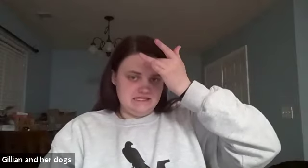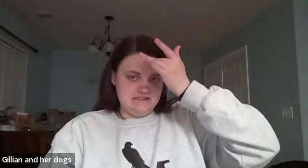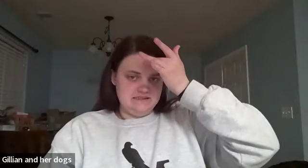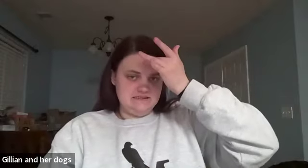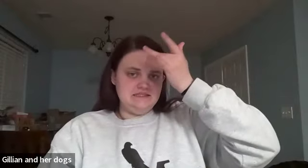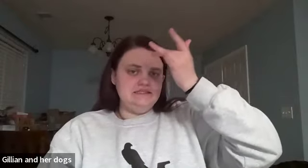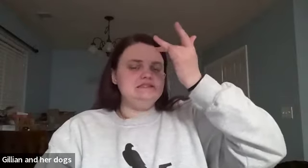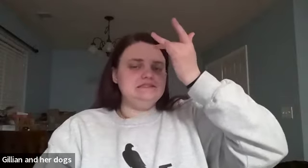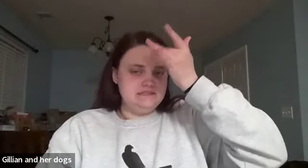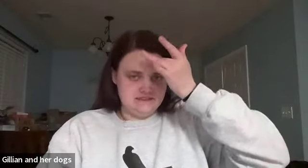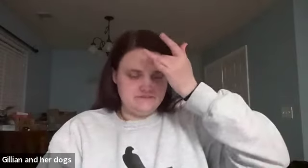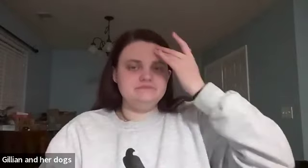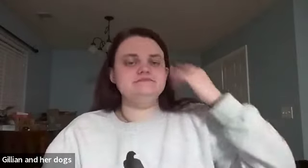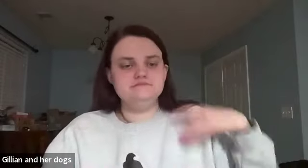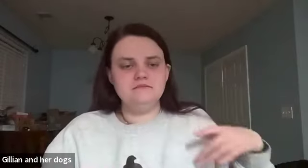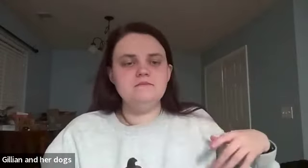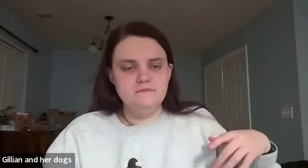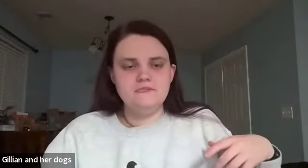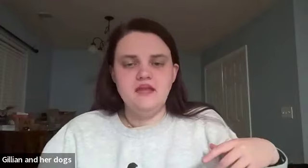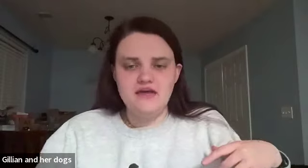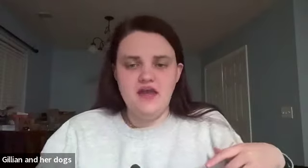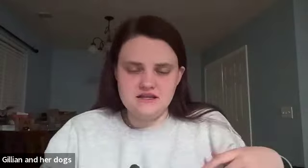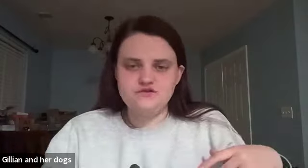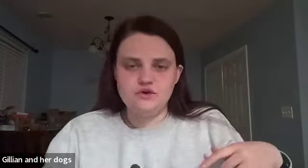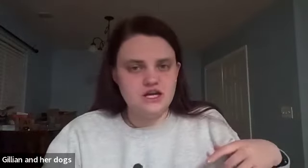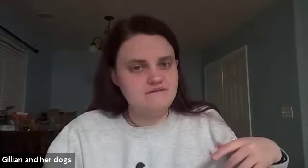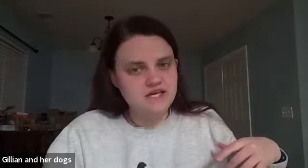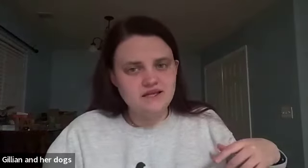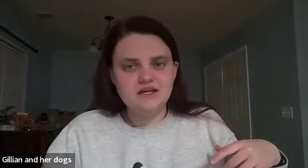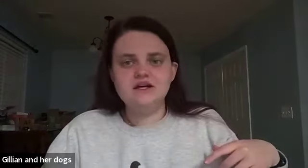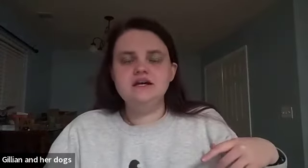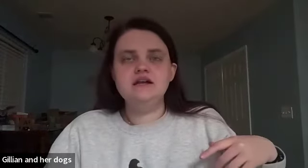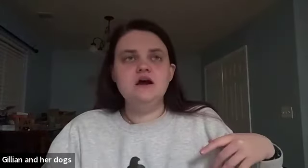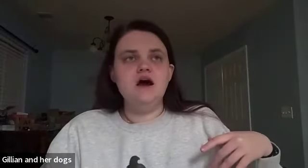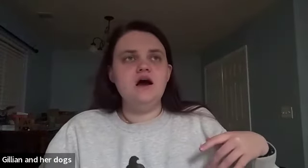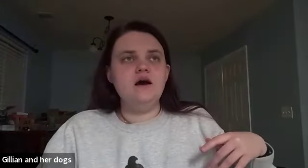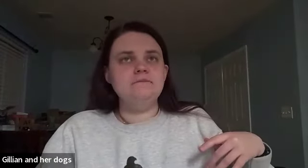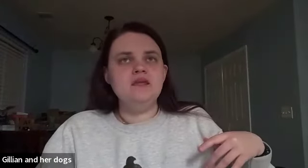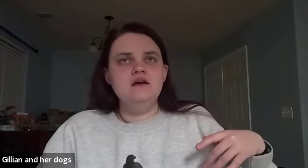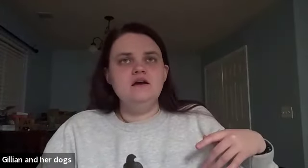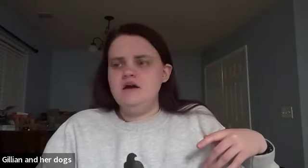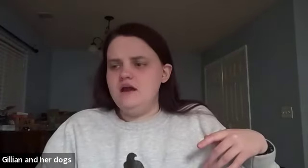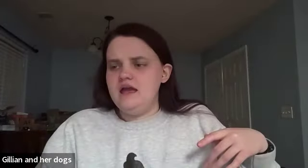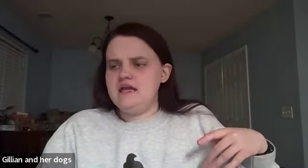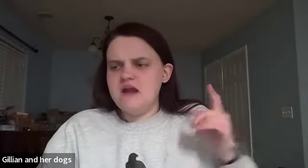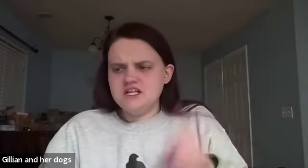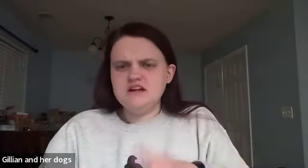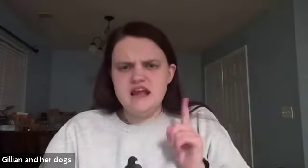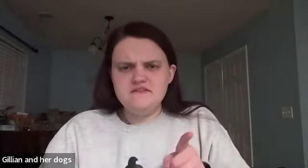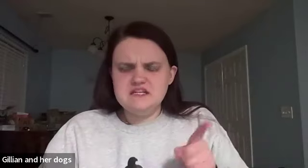sick, sick. And that is for you're not feeling good. And I'm actually gonna add this